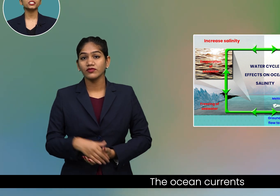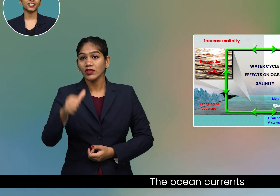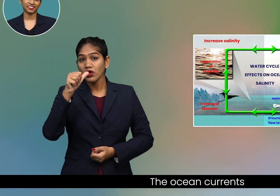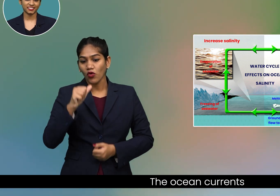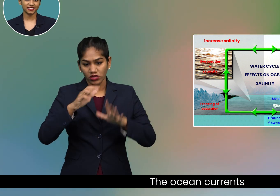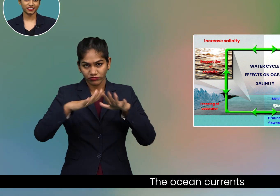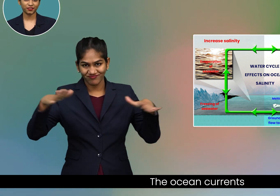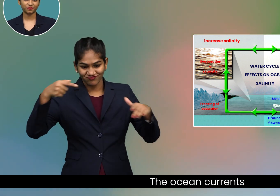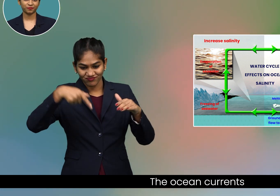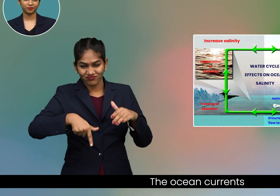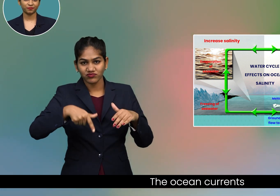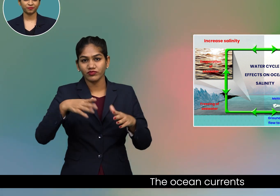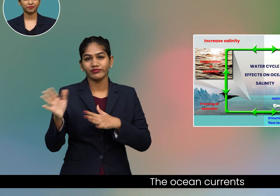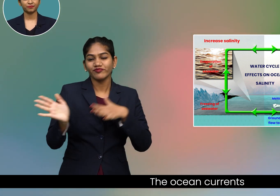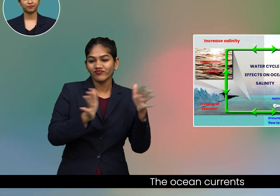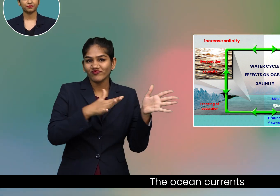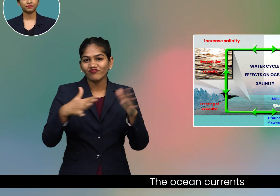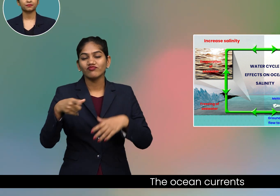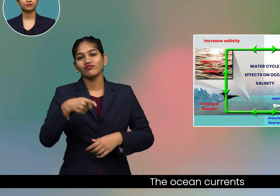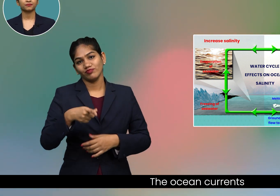The ocean currents.